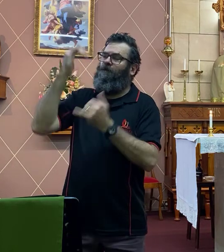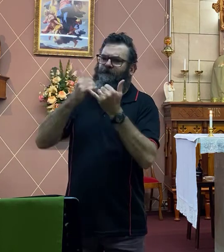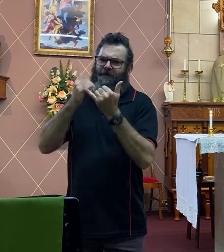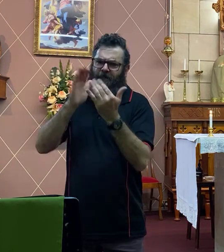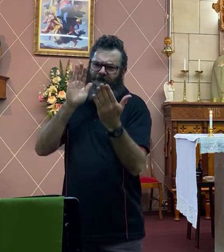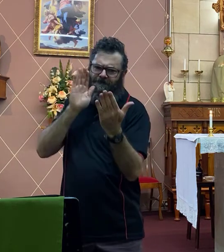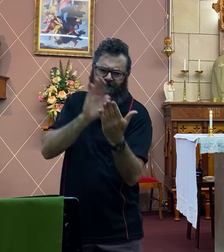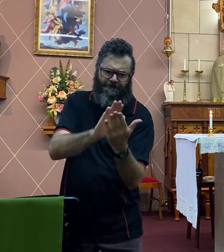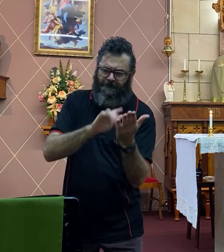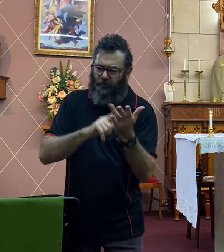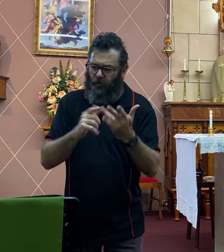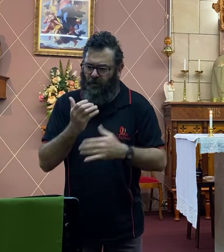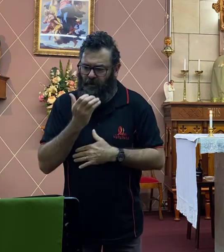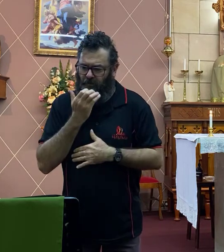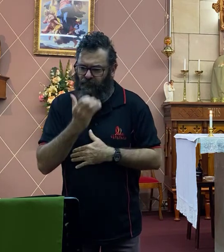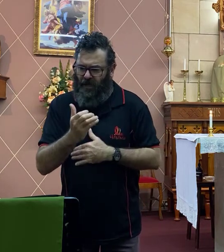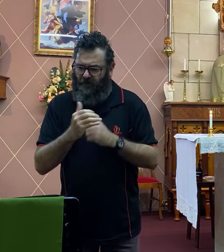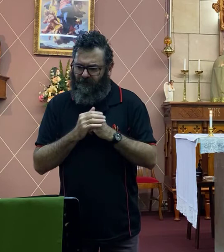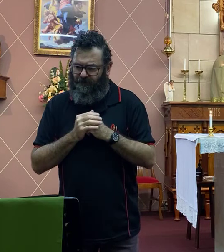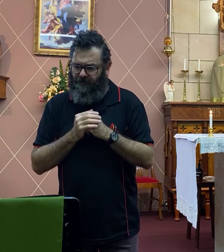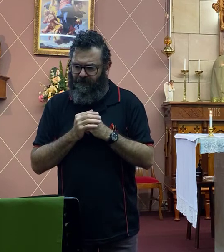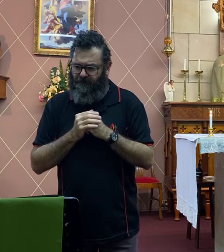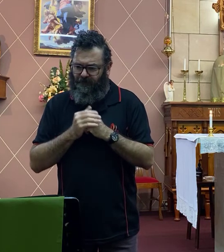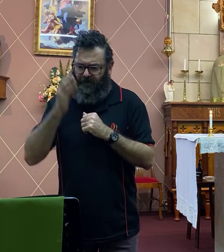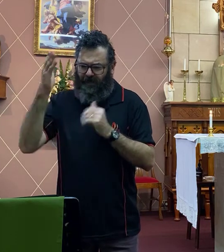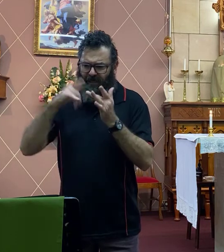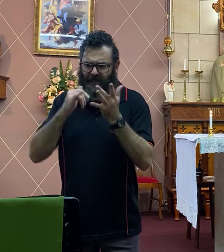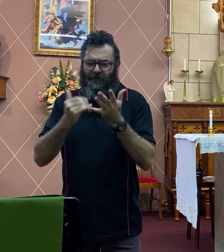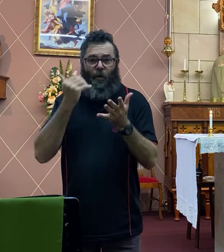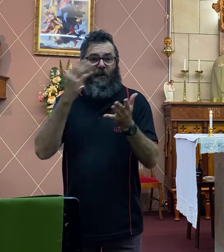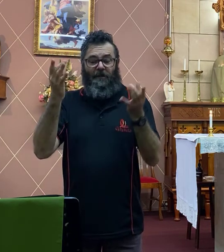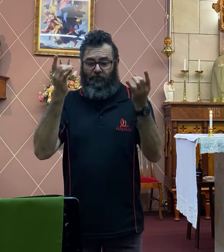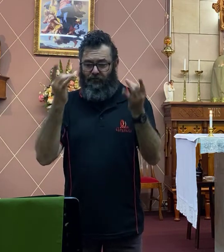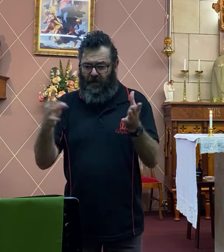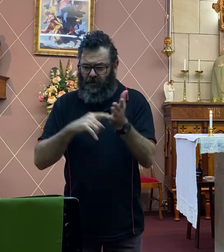he is always ready to help when we ask him.'